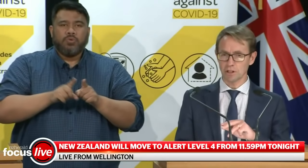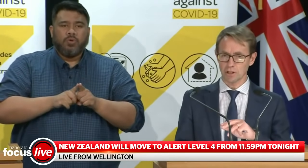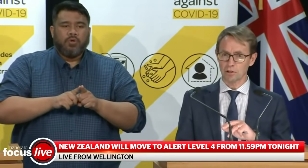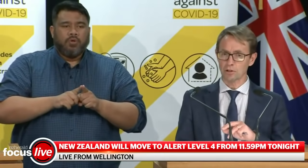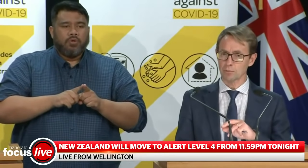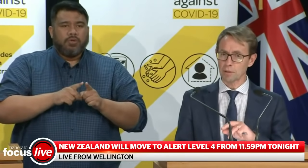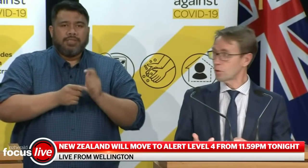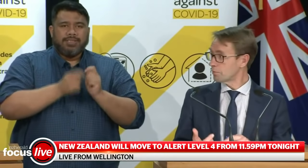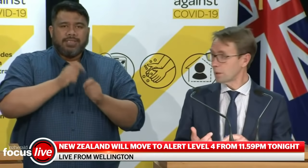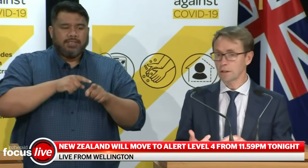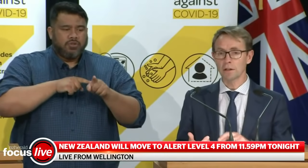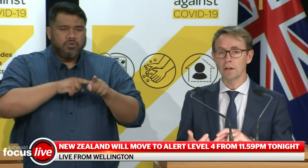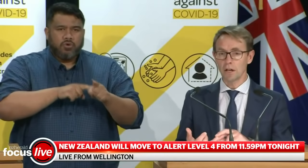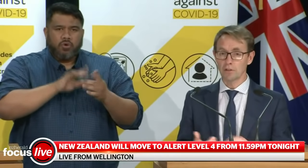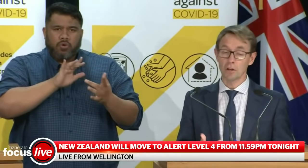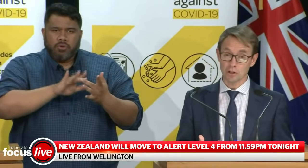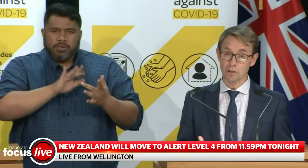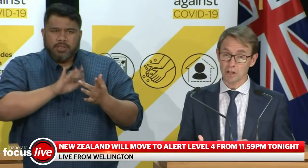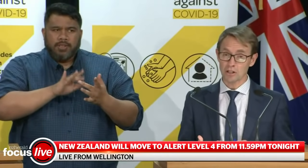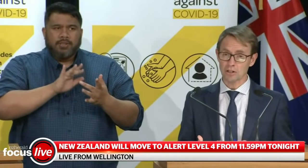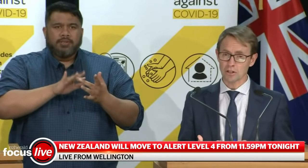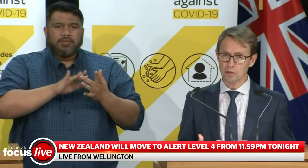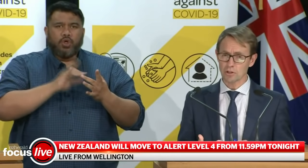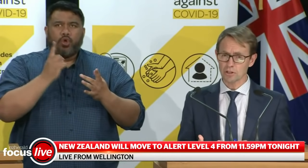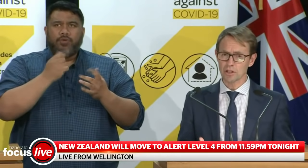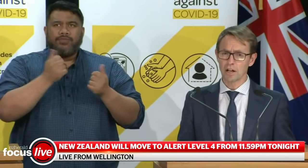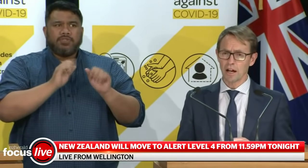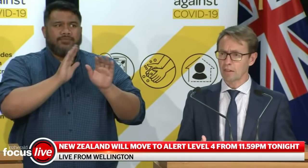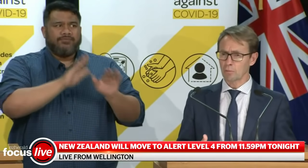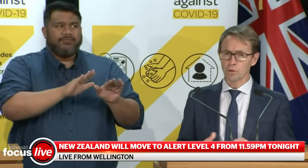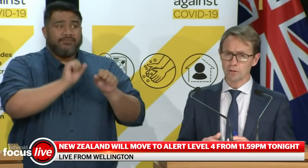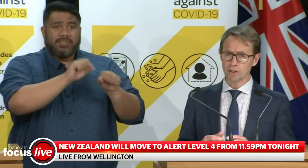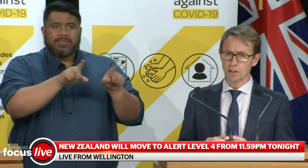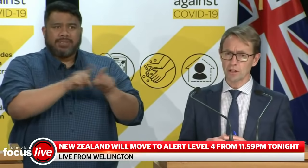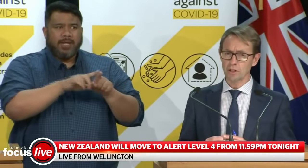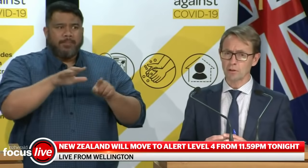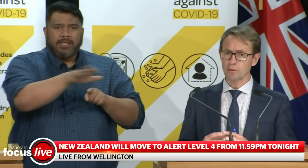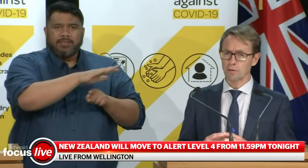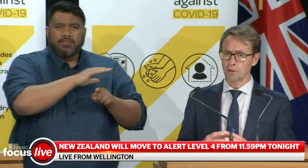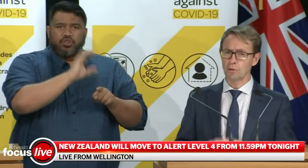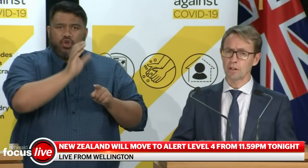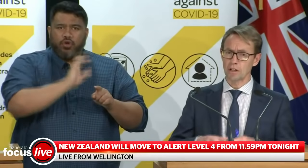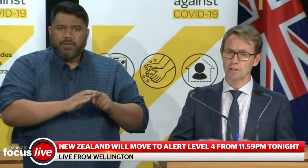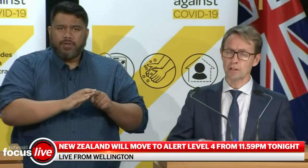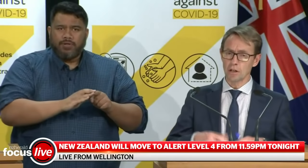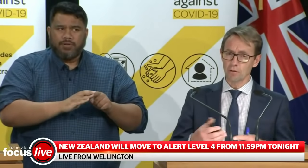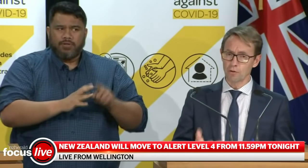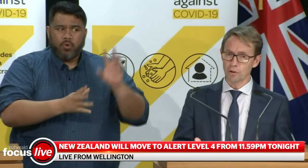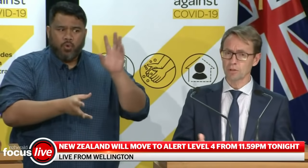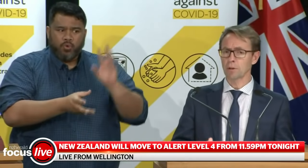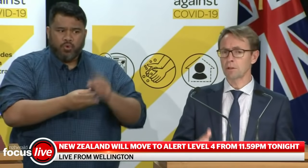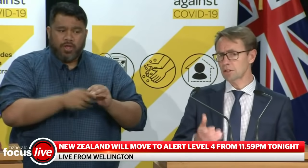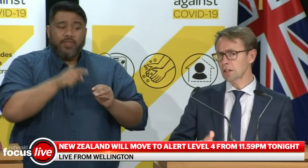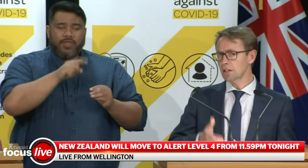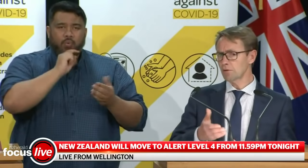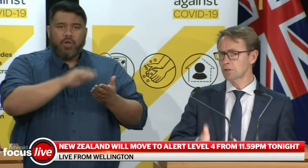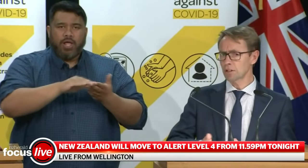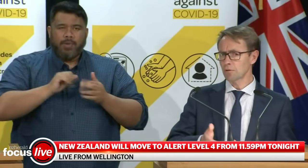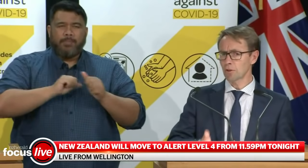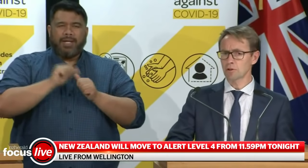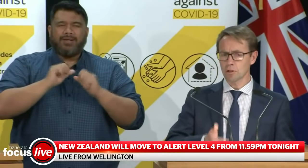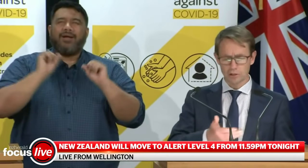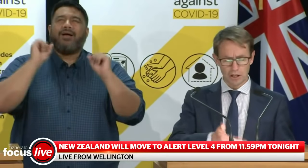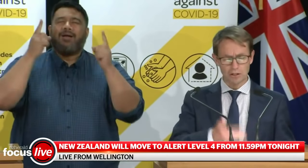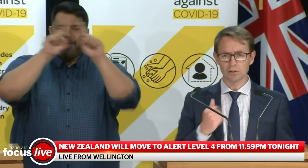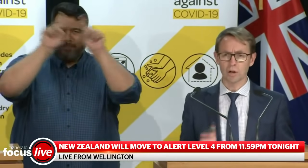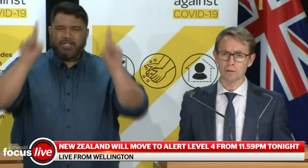contacts, particularly those people who have been in those locations of interest, and that will give us an idea of if there is further spread, particularly from some